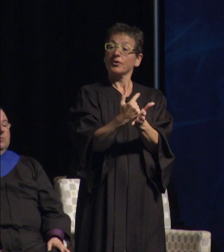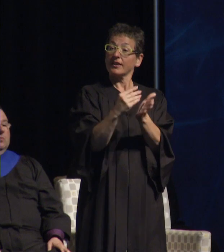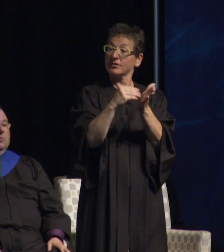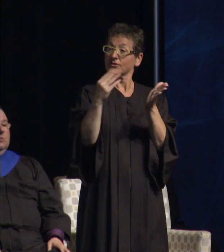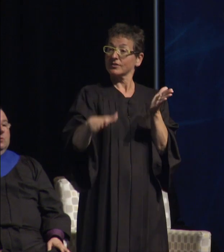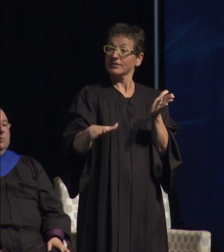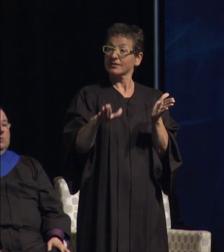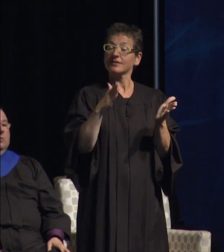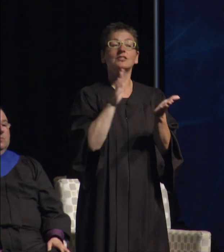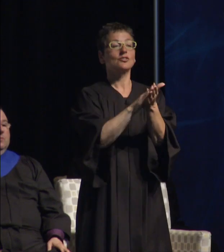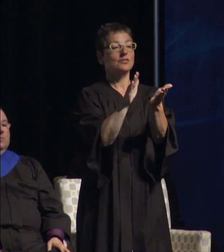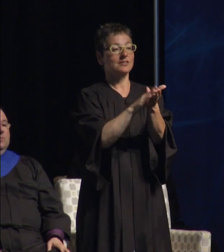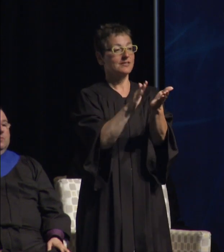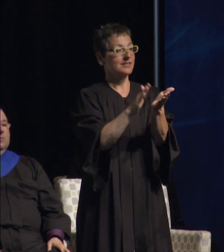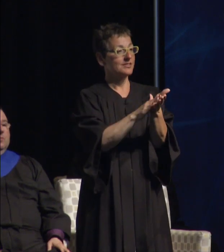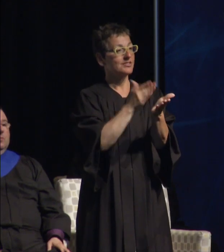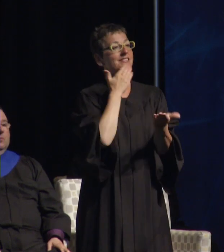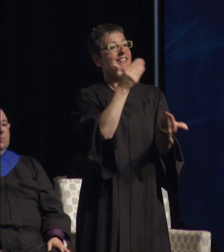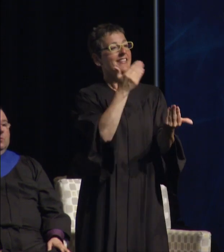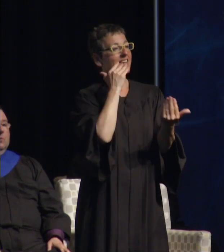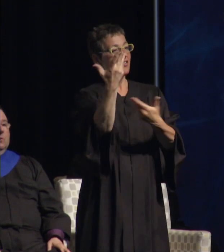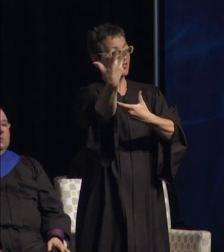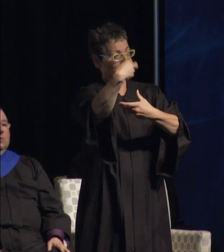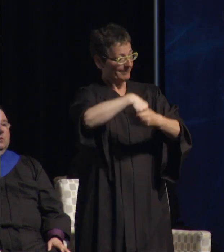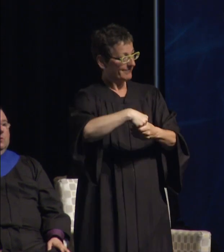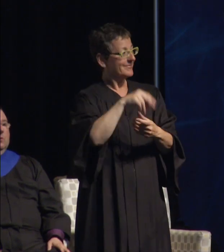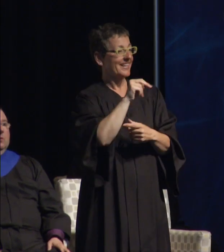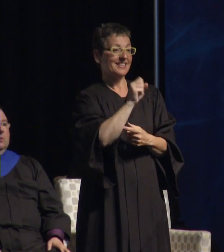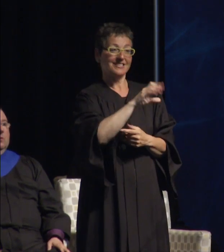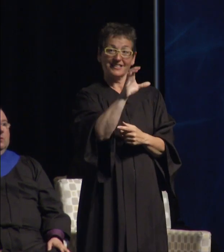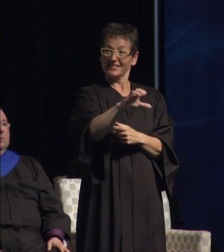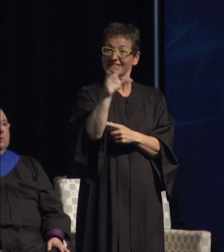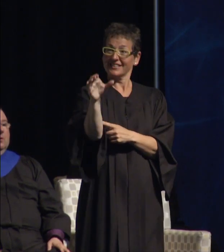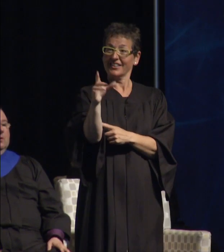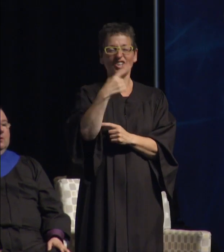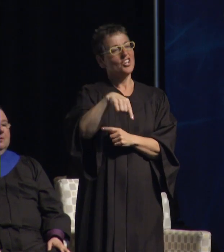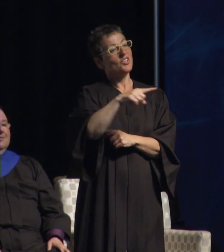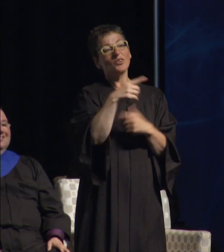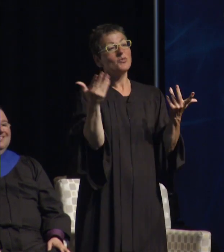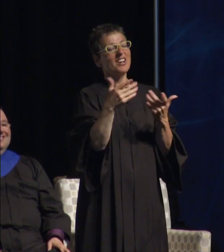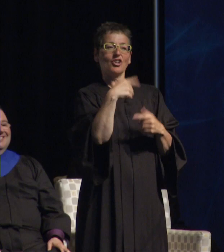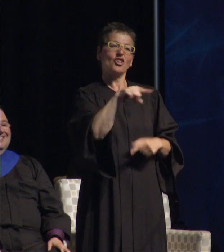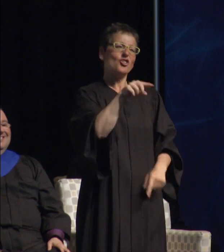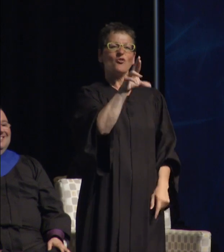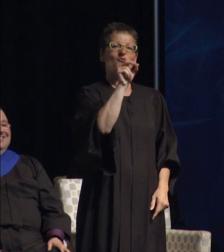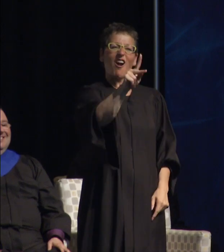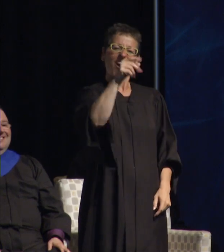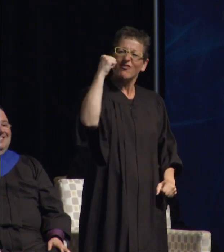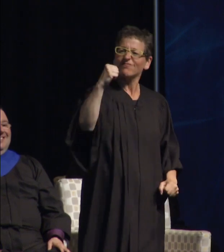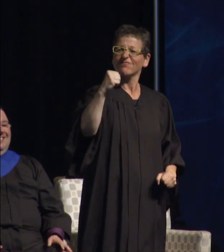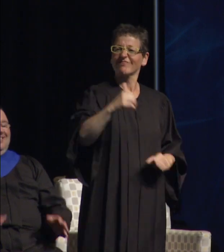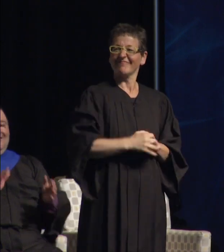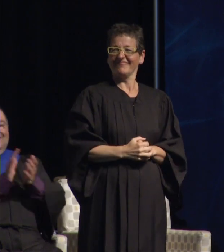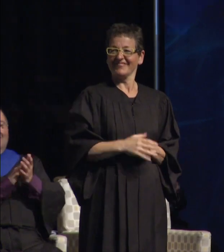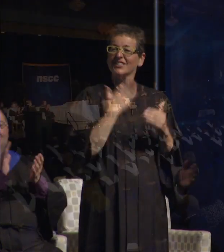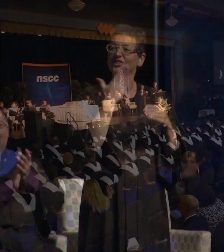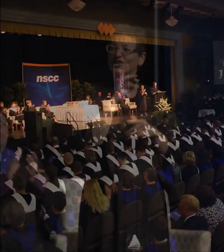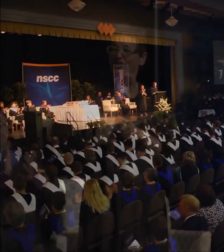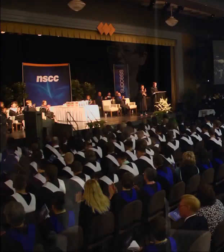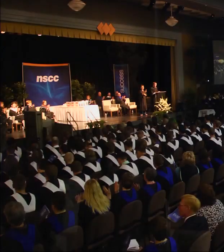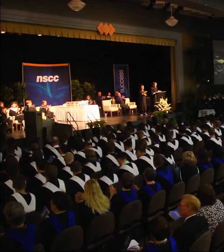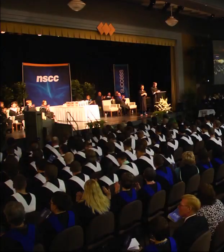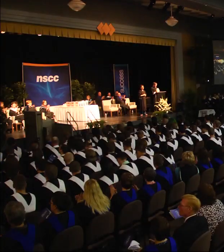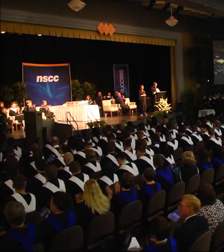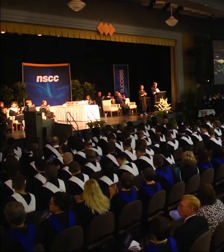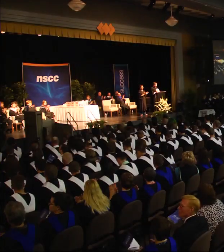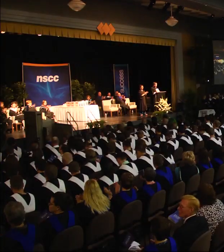for choosing NSCC. And in a phrase, you simply rock. Great job. Thank you very much.